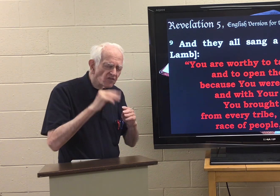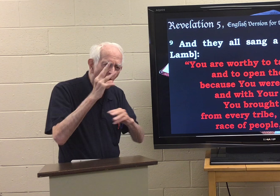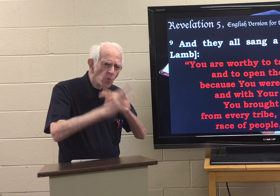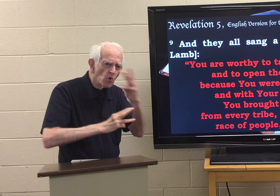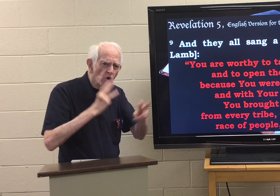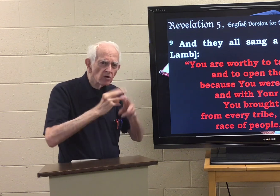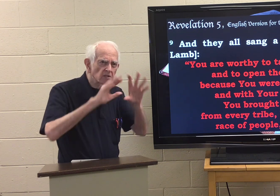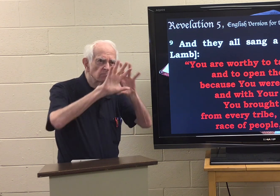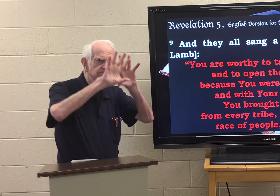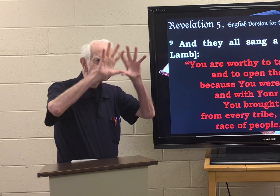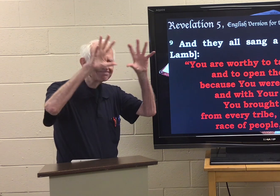From all over the world.